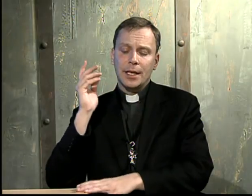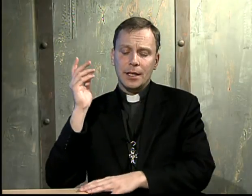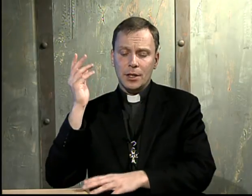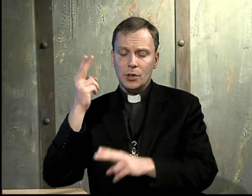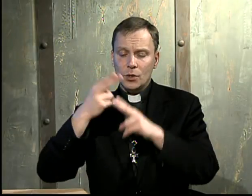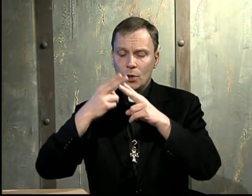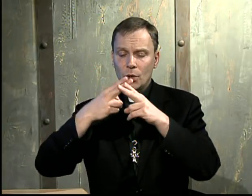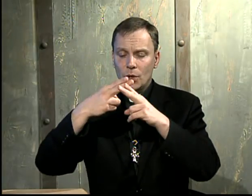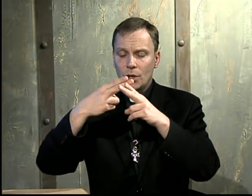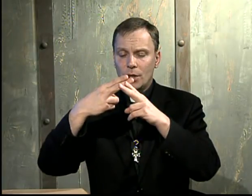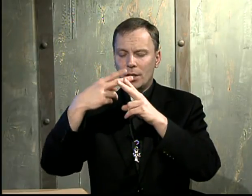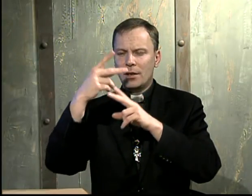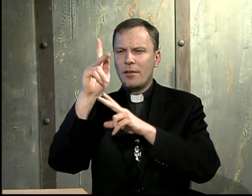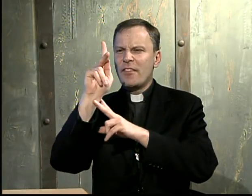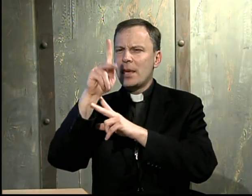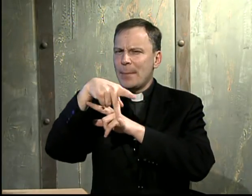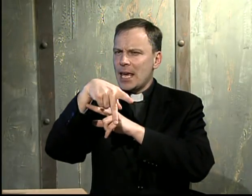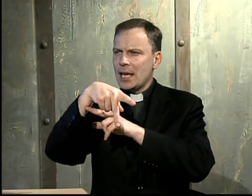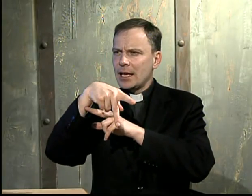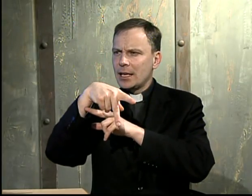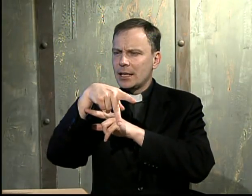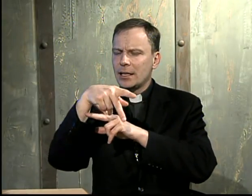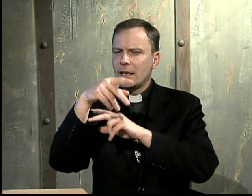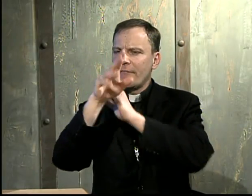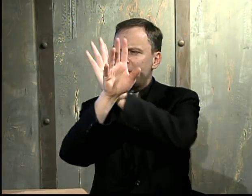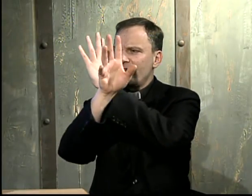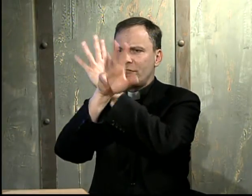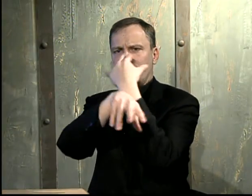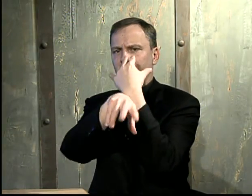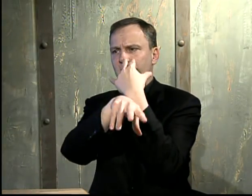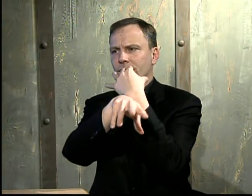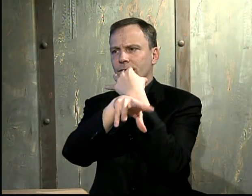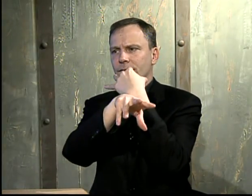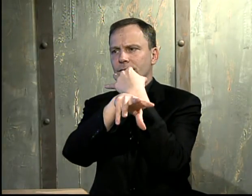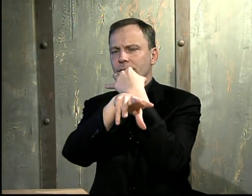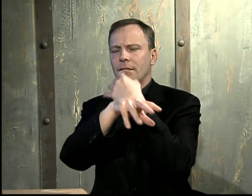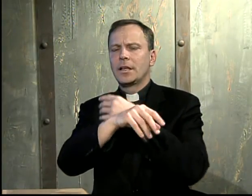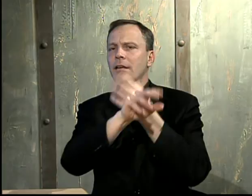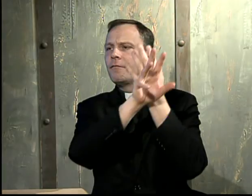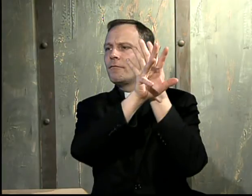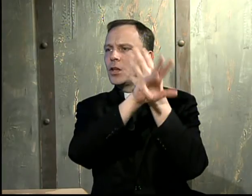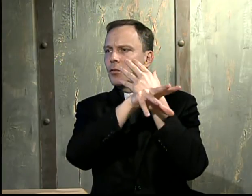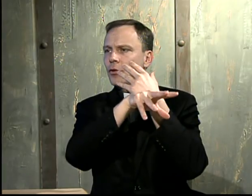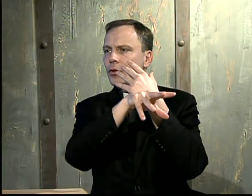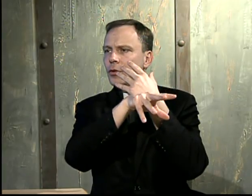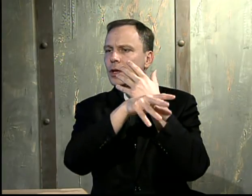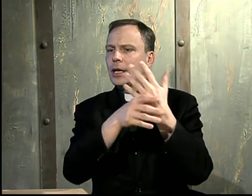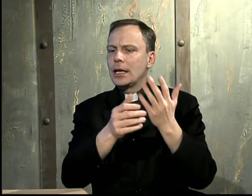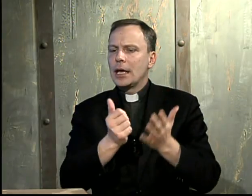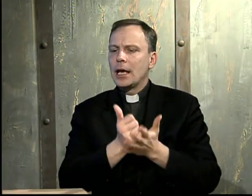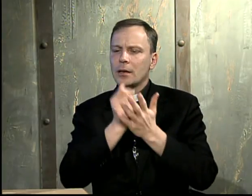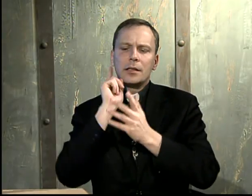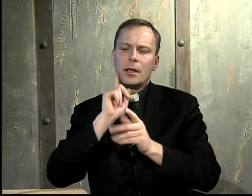But what is very important for the deaf community, what you're speaking about, is a video phone,